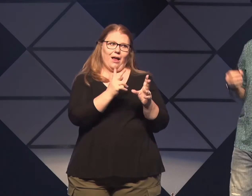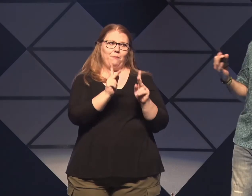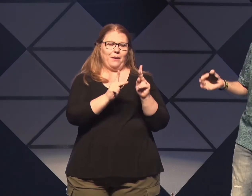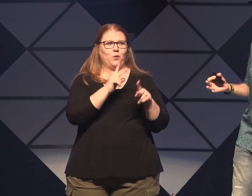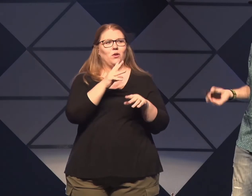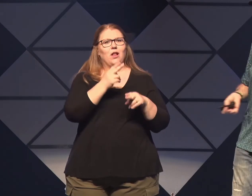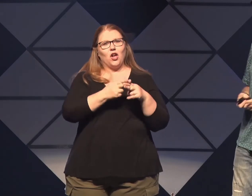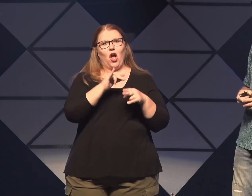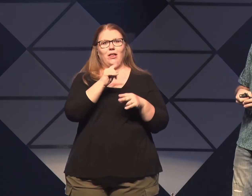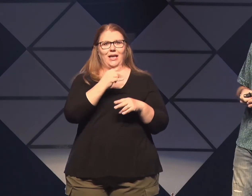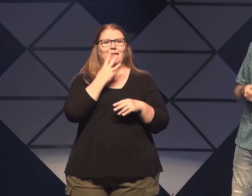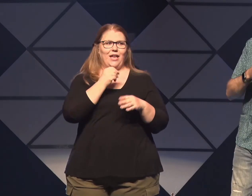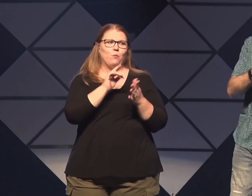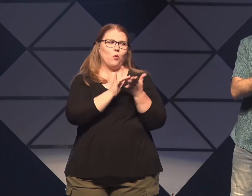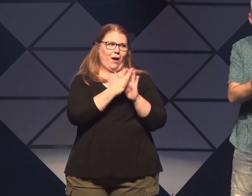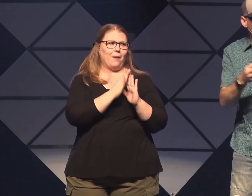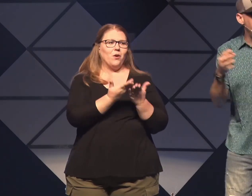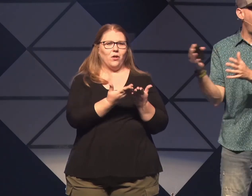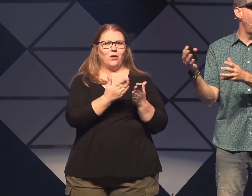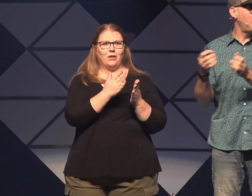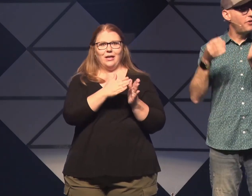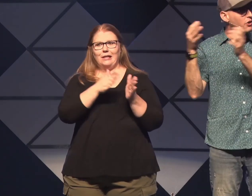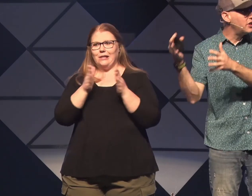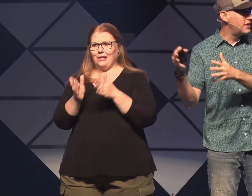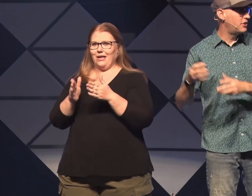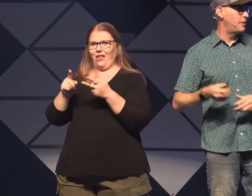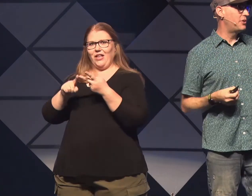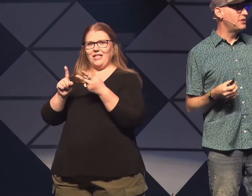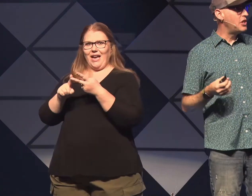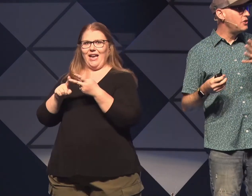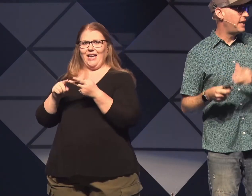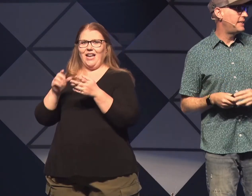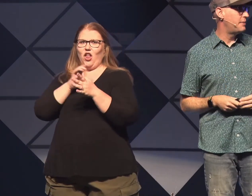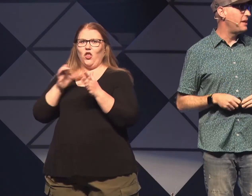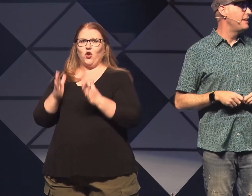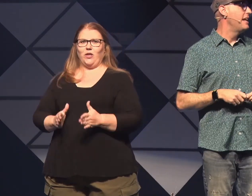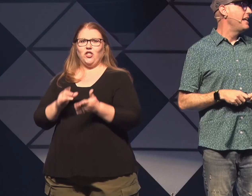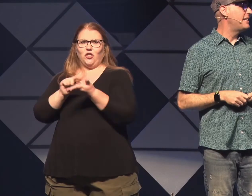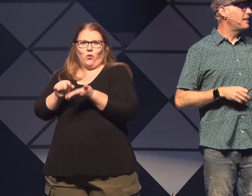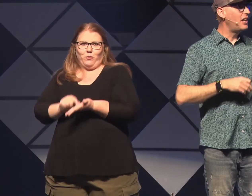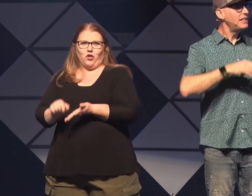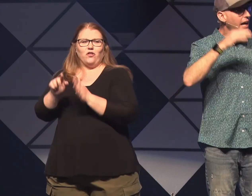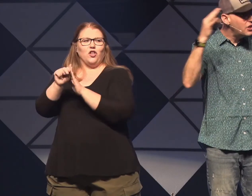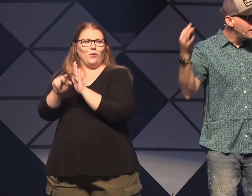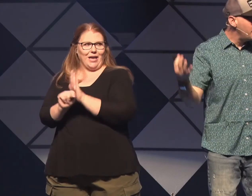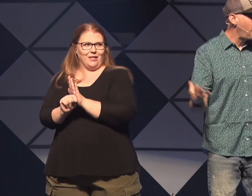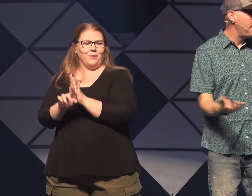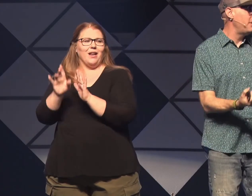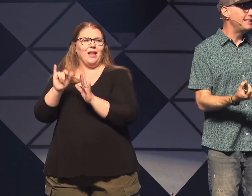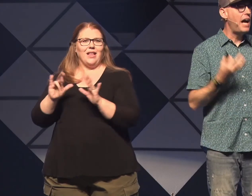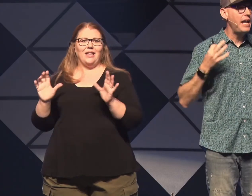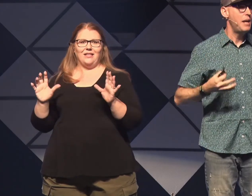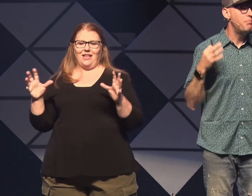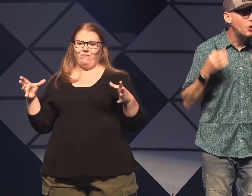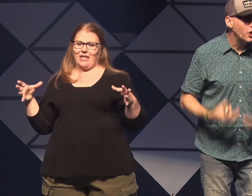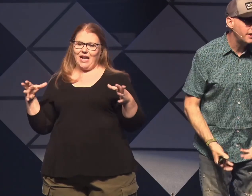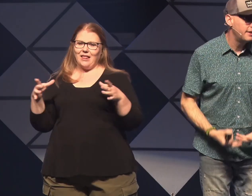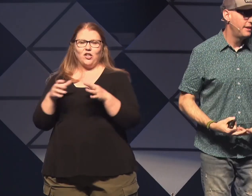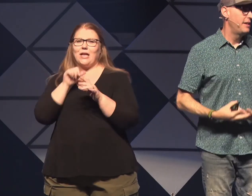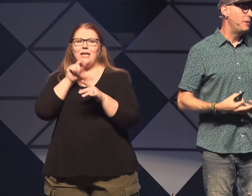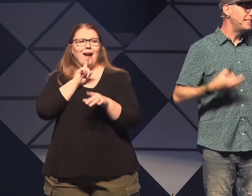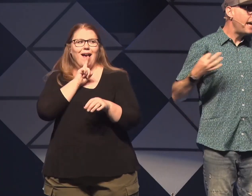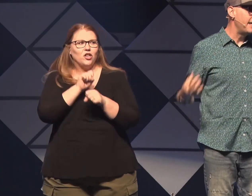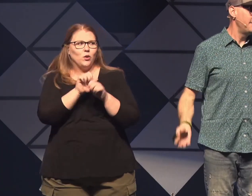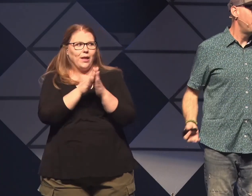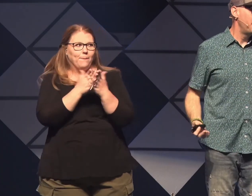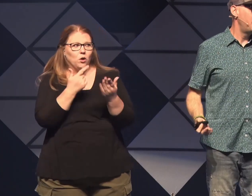it the Hebrew Bible. And then the second part called the Christian Scriptures, the New Testament. It's a collection. The Bible is not a book.